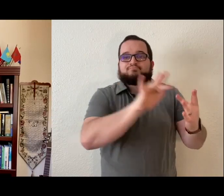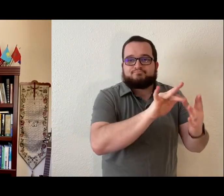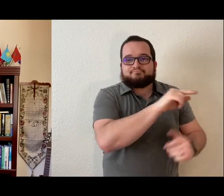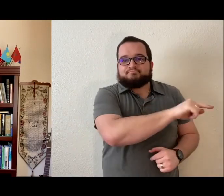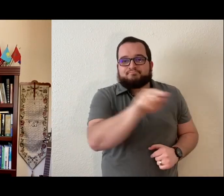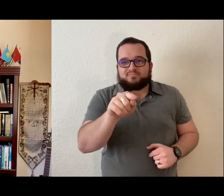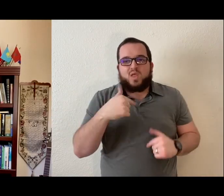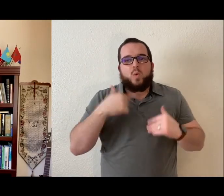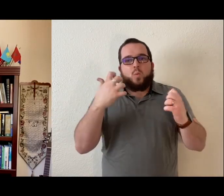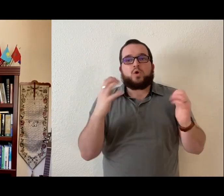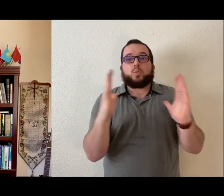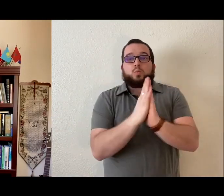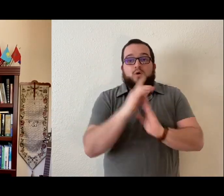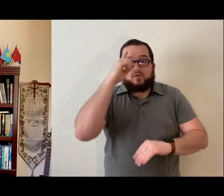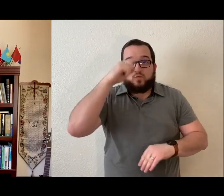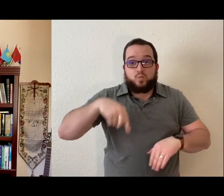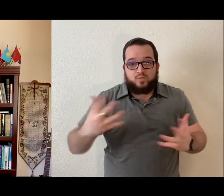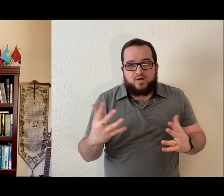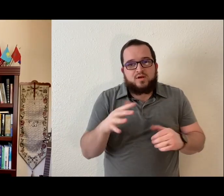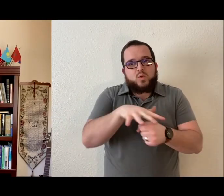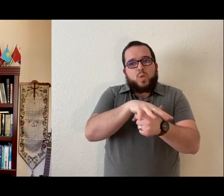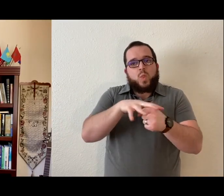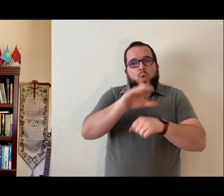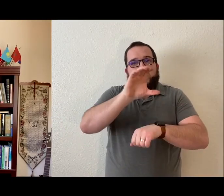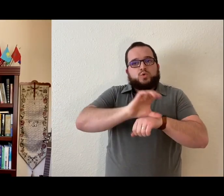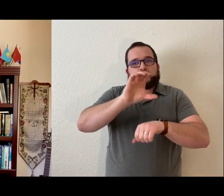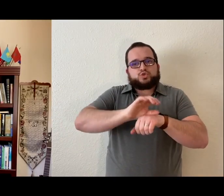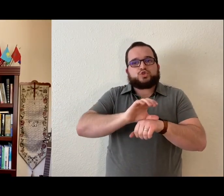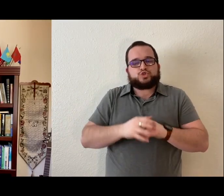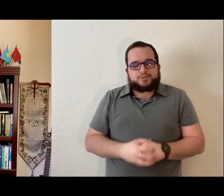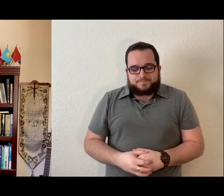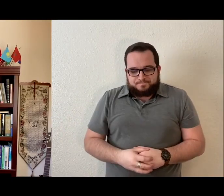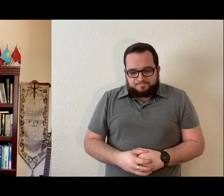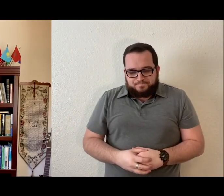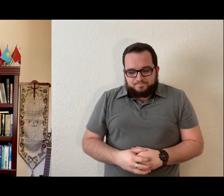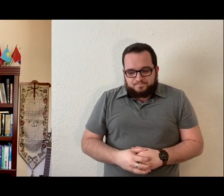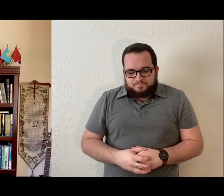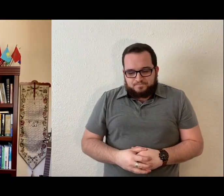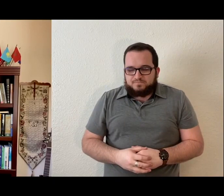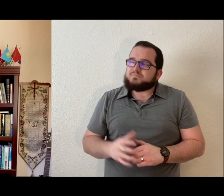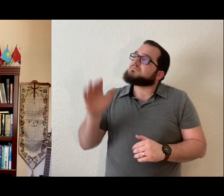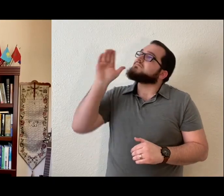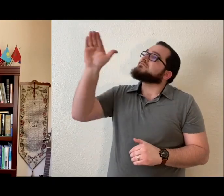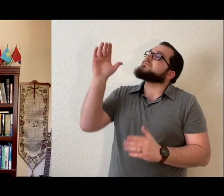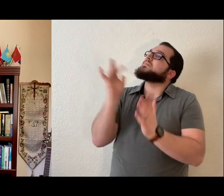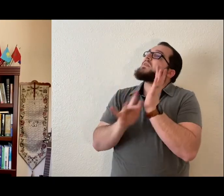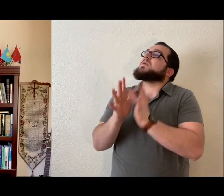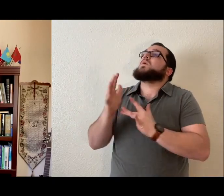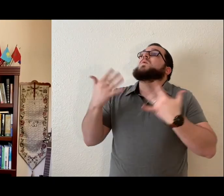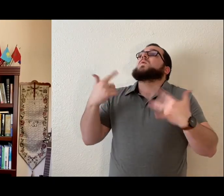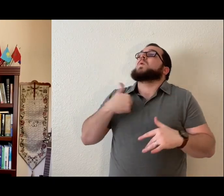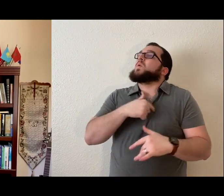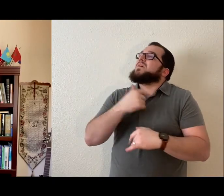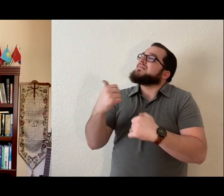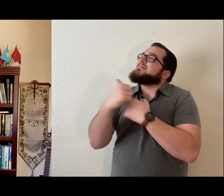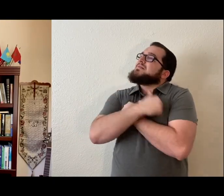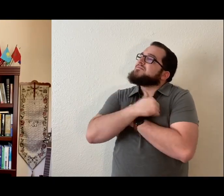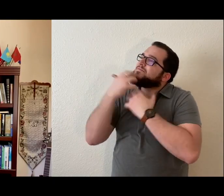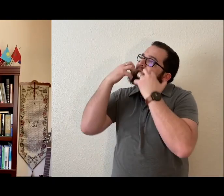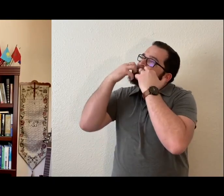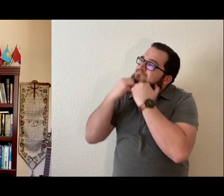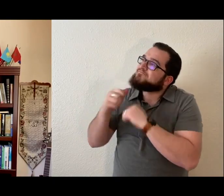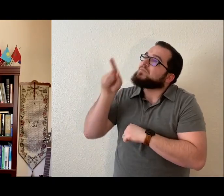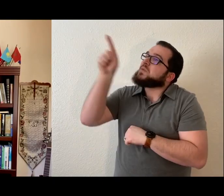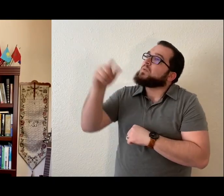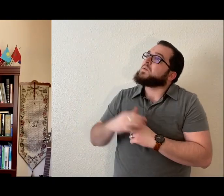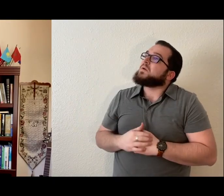groups. Let's pray for the local church around the world today. Lord Jesus, we love you and we're grateful